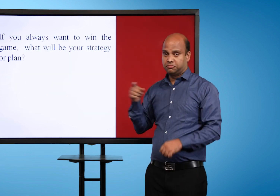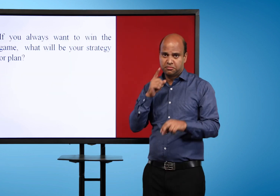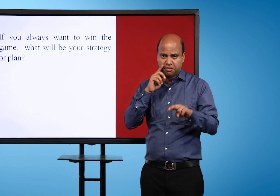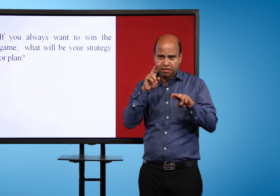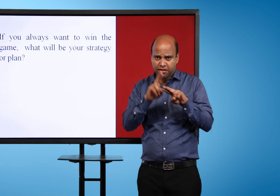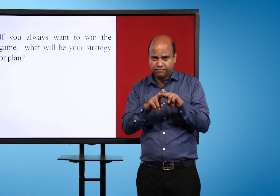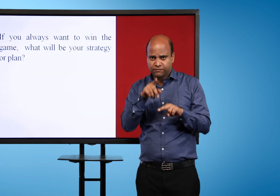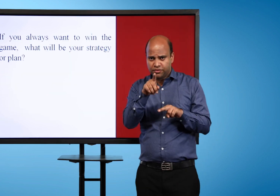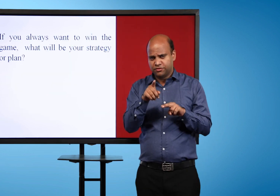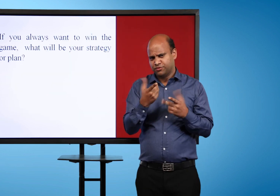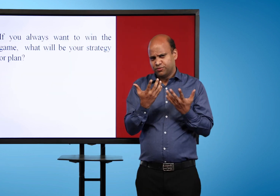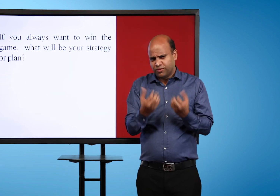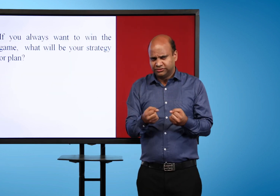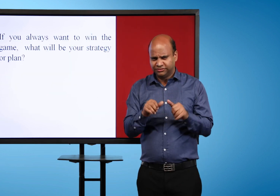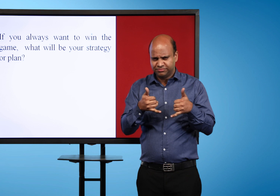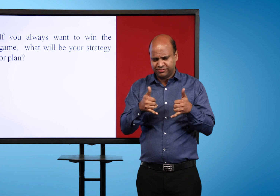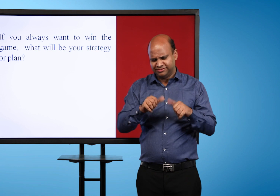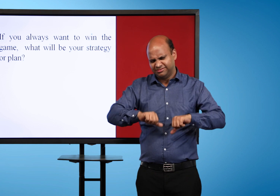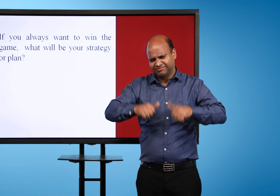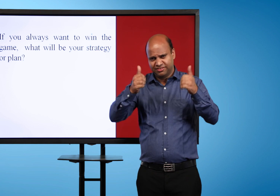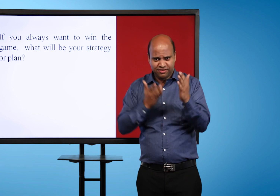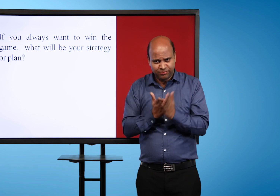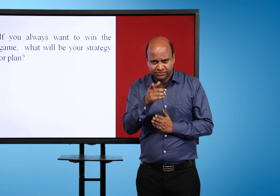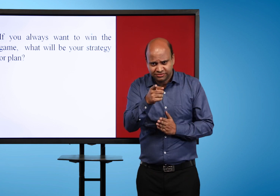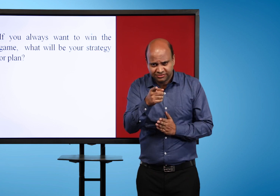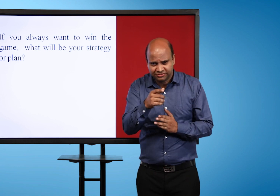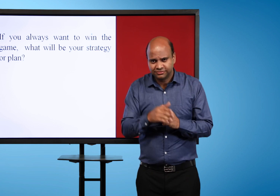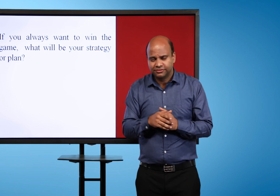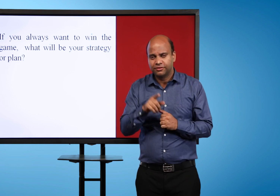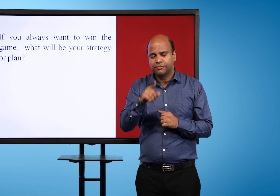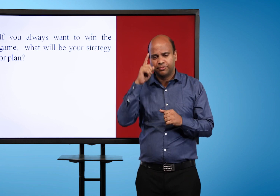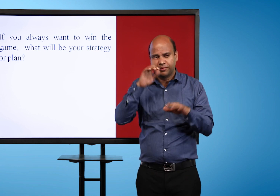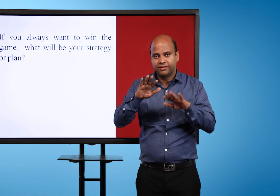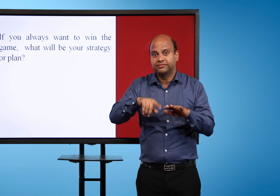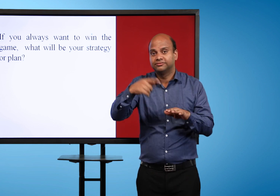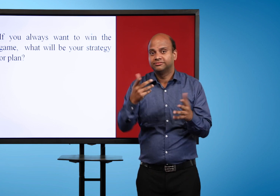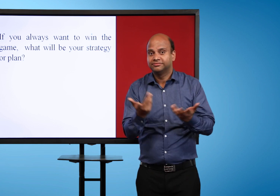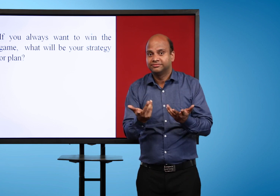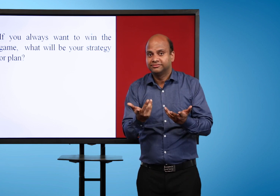If you always want to win the game, what will be your strategy or plan?